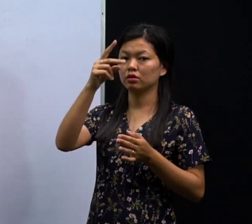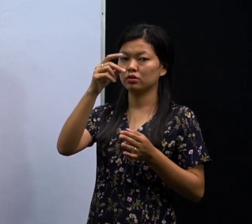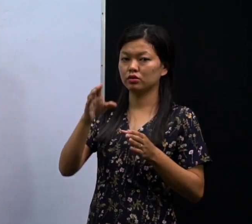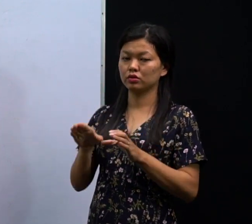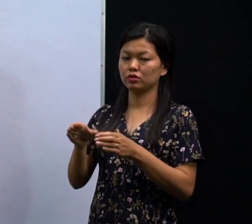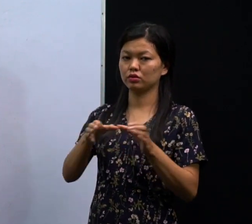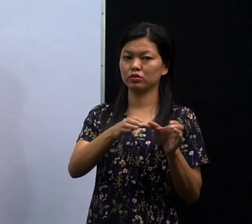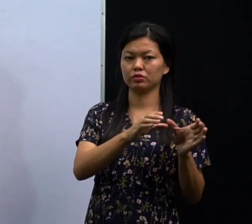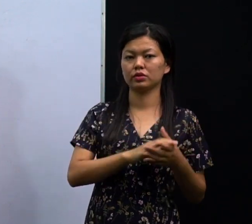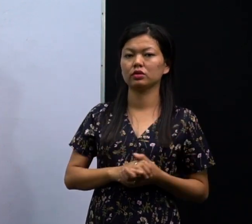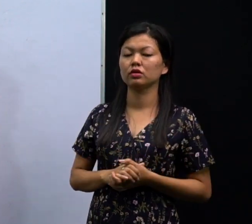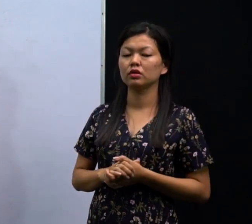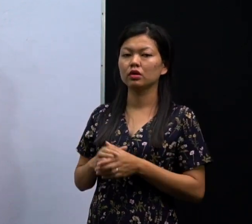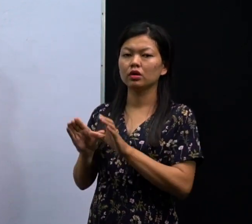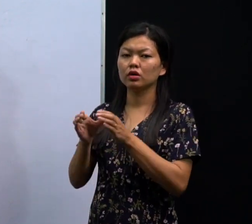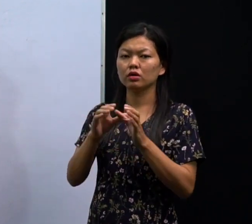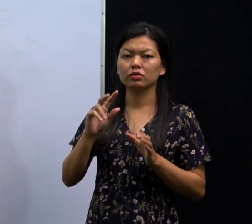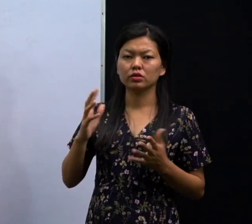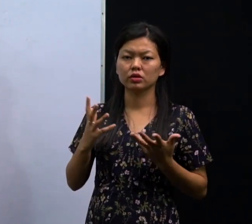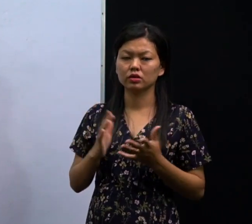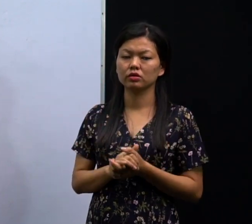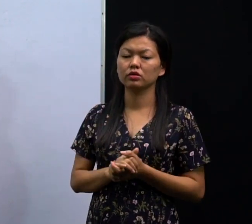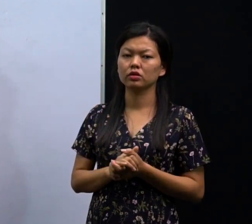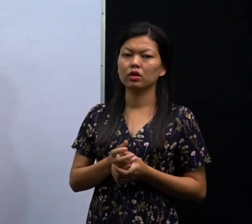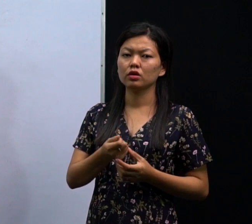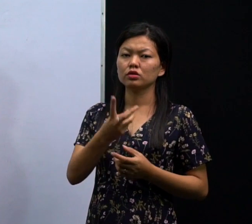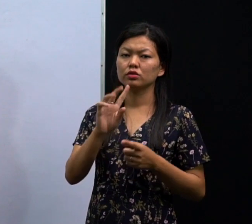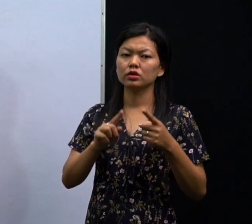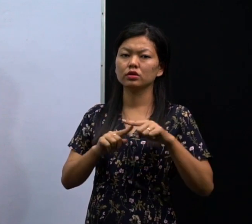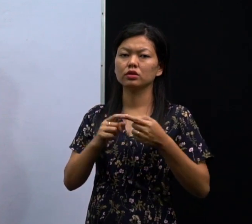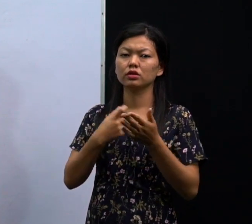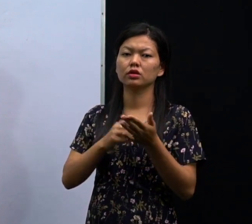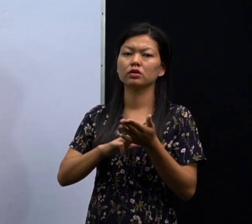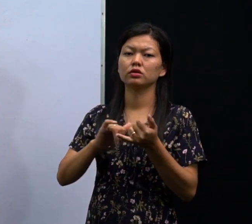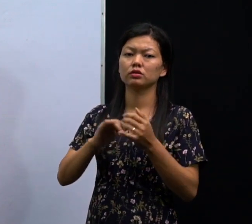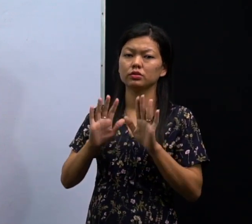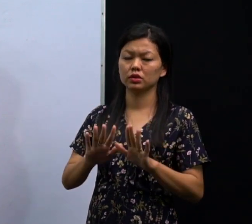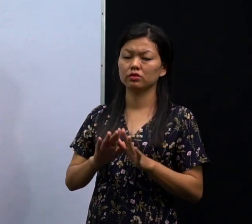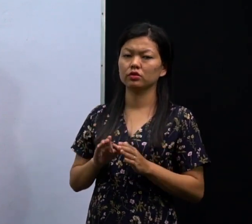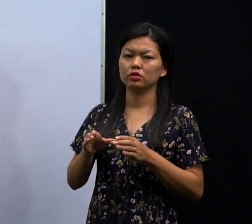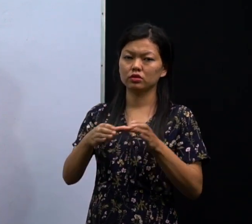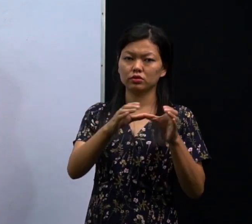What will be grouping? You have to make there are so many terms, you have to make them a group and take common.